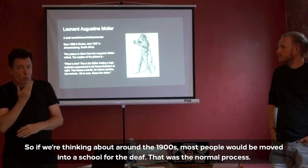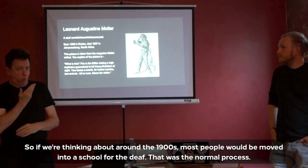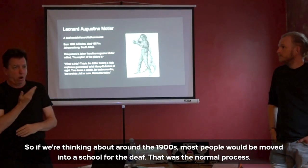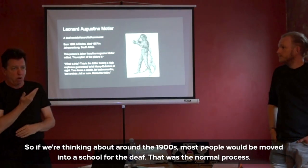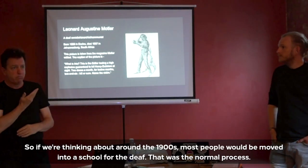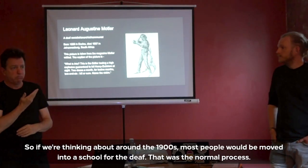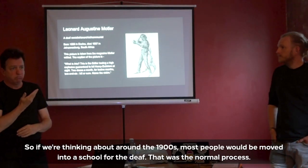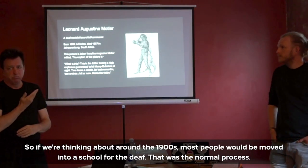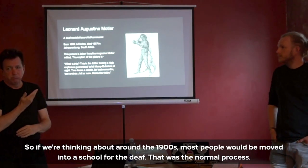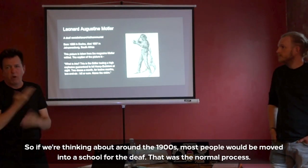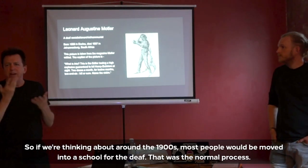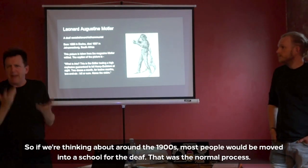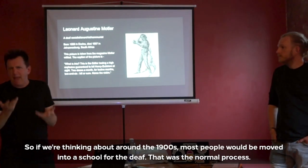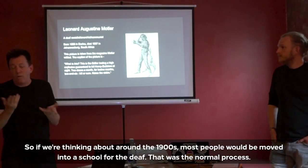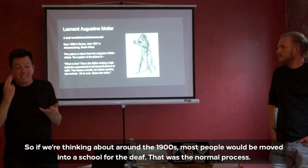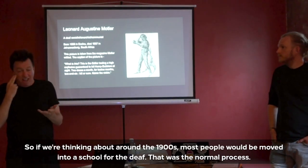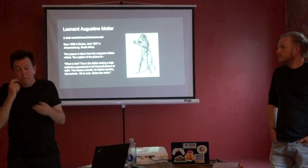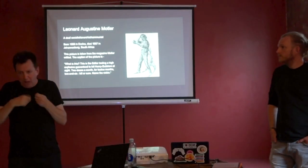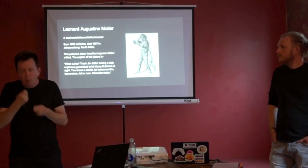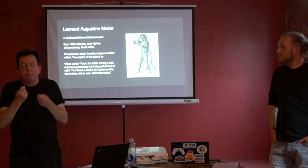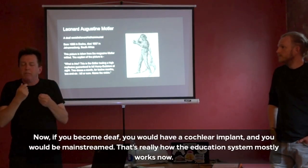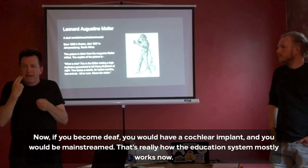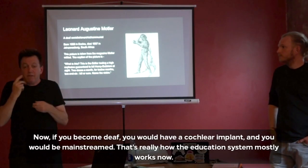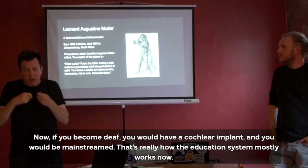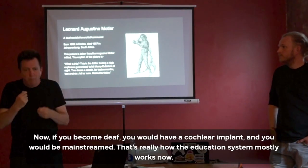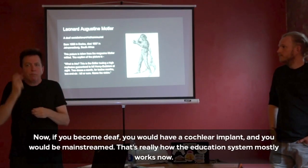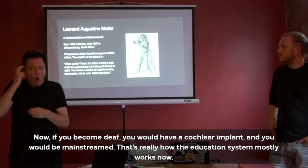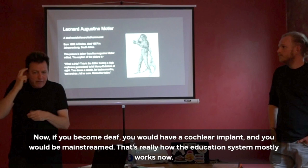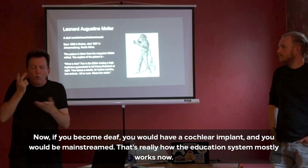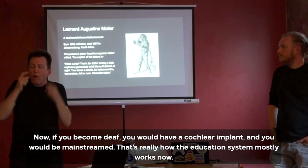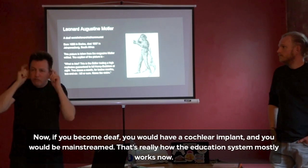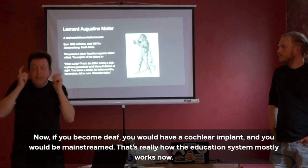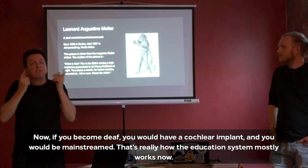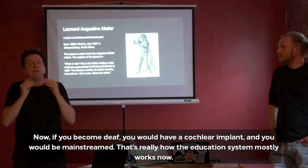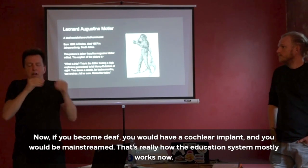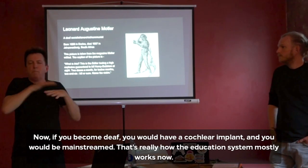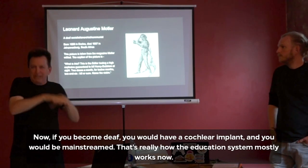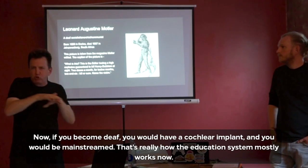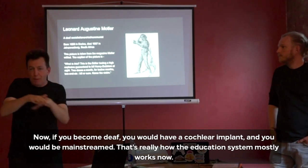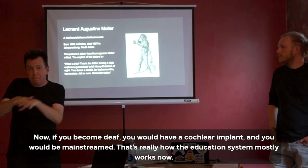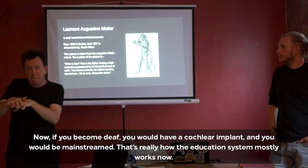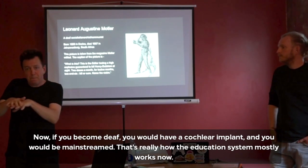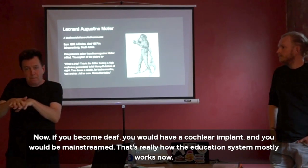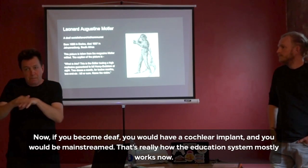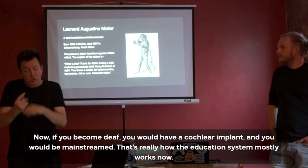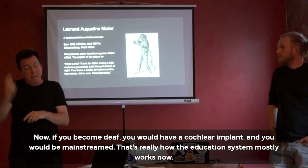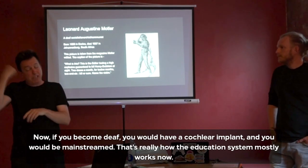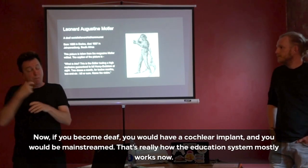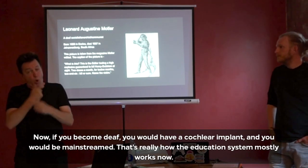most people would be moved into a deaf school. That was the normal process. And now if you become deaf, you would have a cochlear implant and you would be mainstreamed. That's really